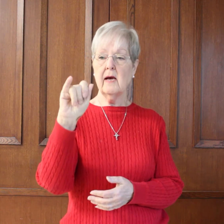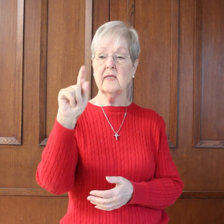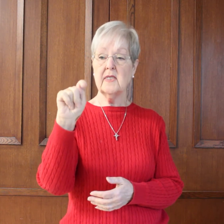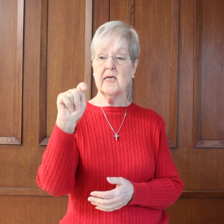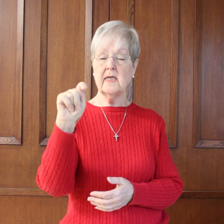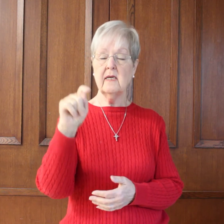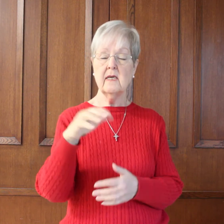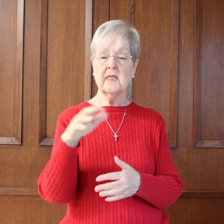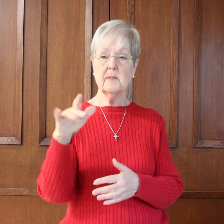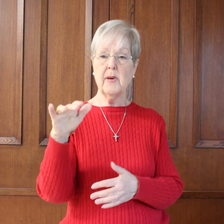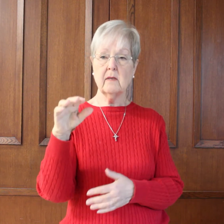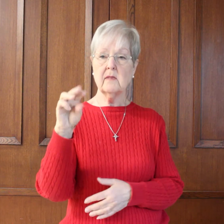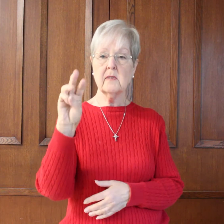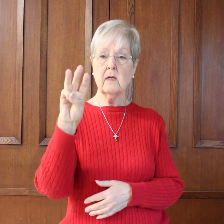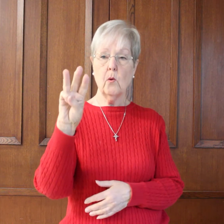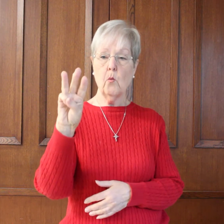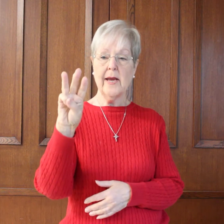W-A-I-T spells wait.